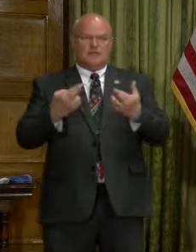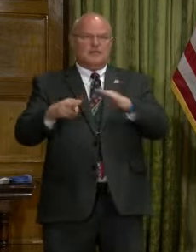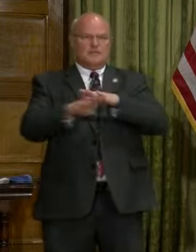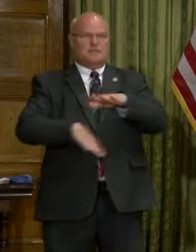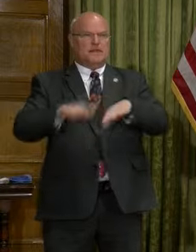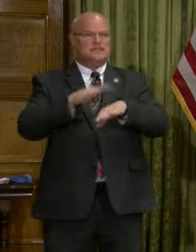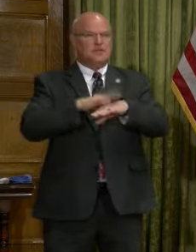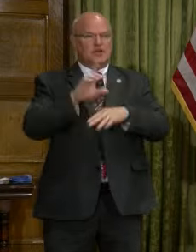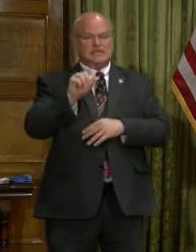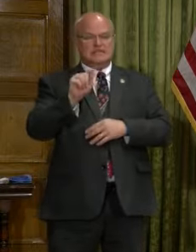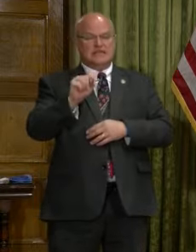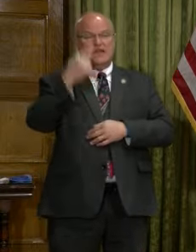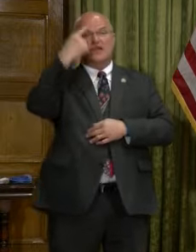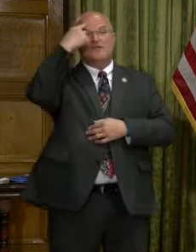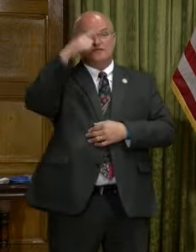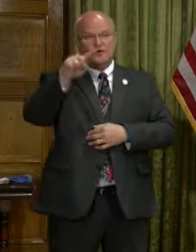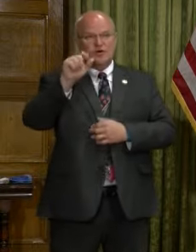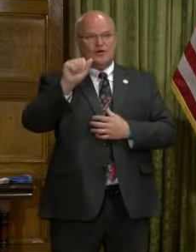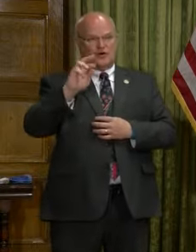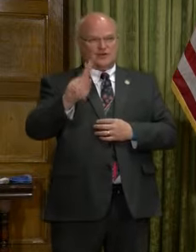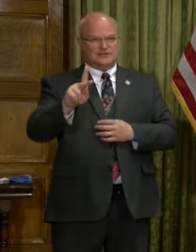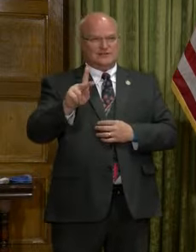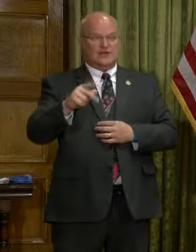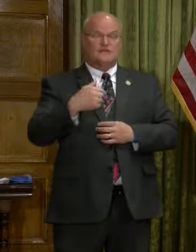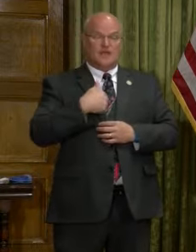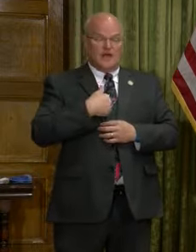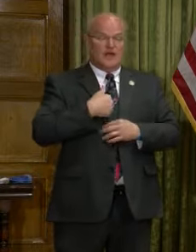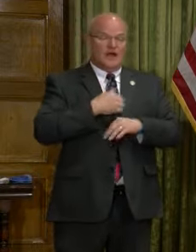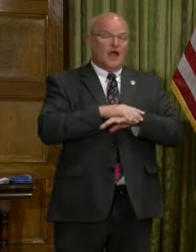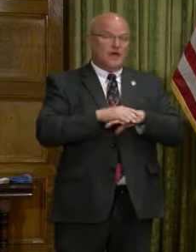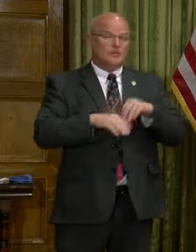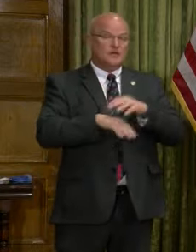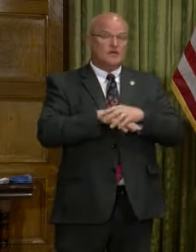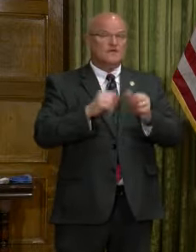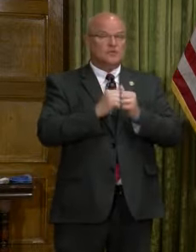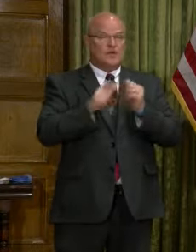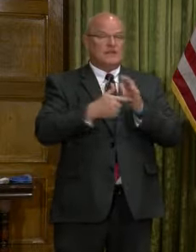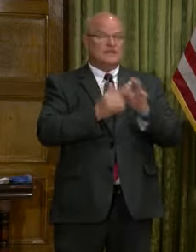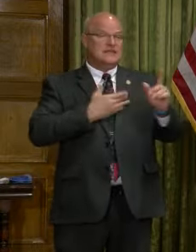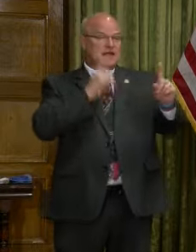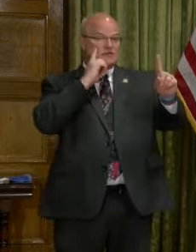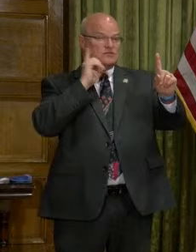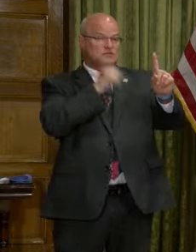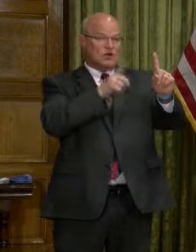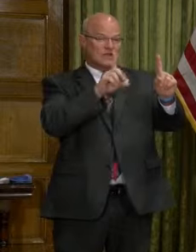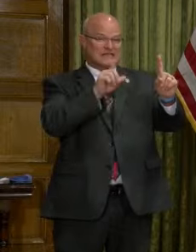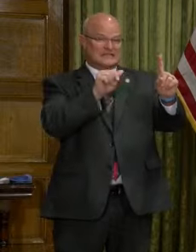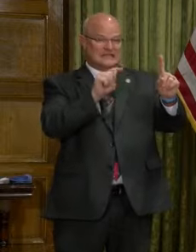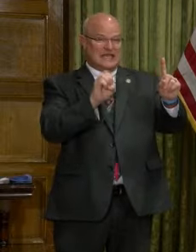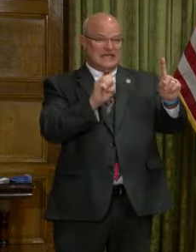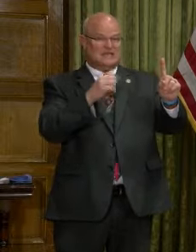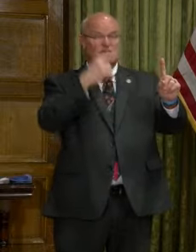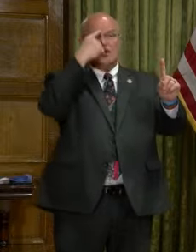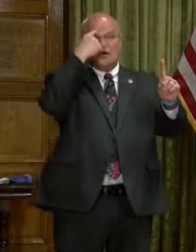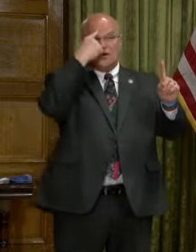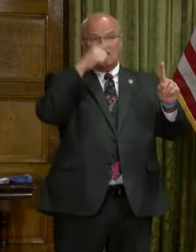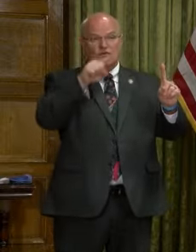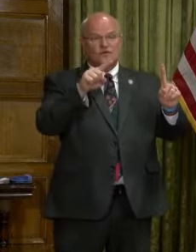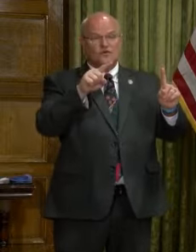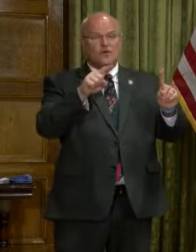that's best for Arkansas. So I'm comfortable with this as our target date